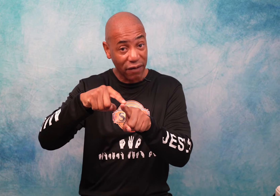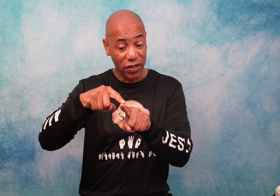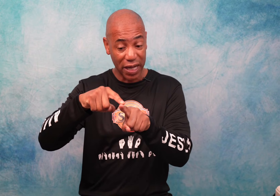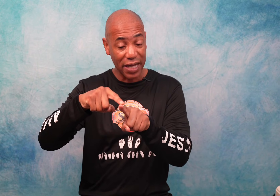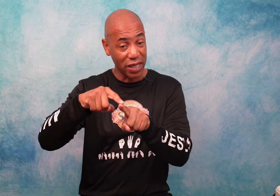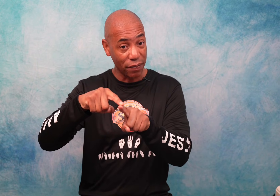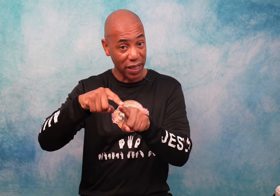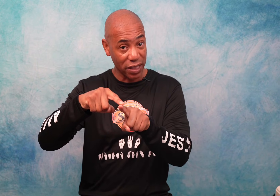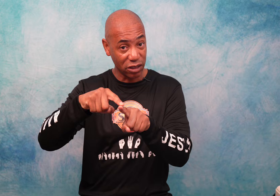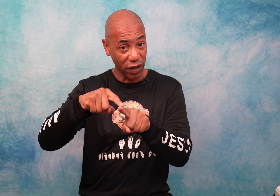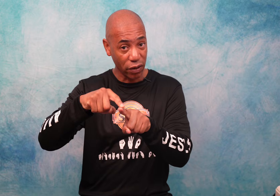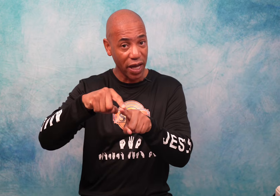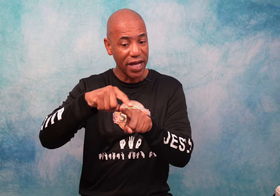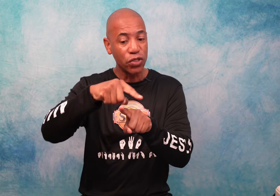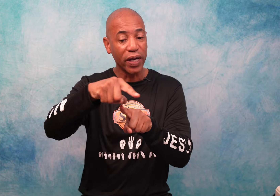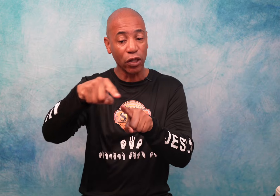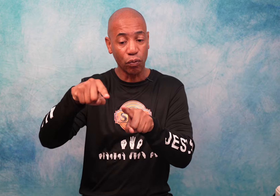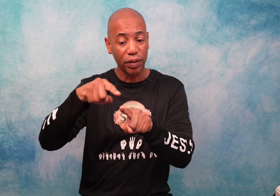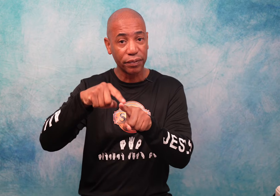the non-dominant index finger and do a loop